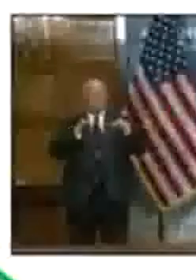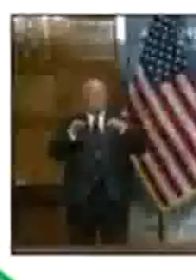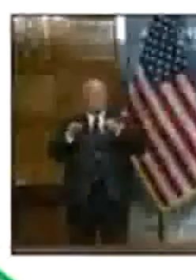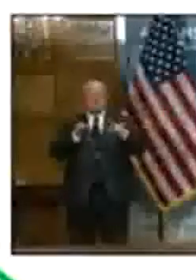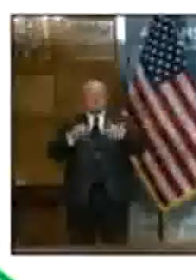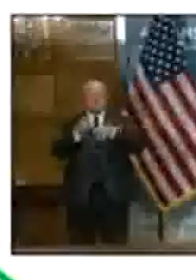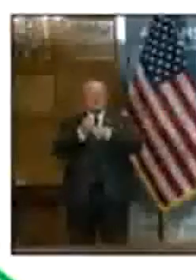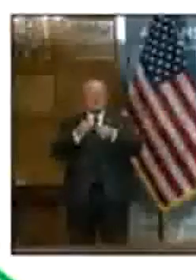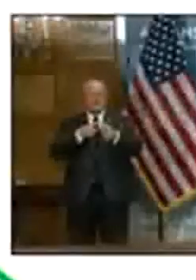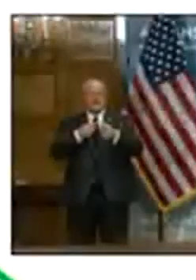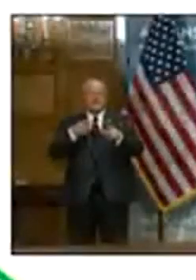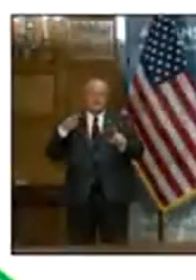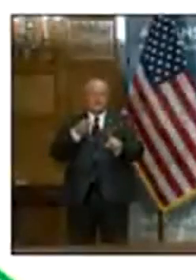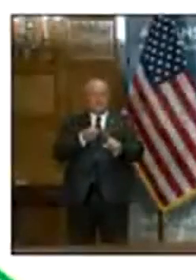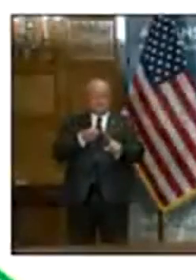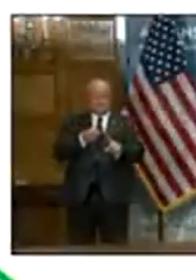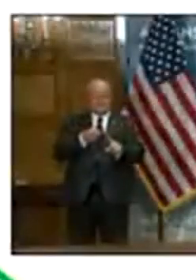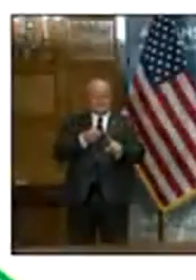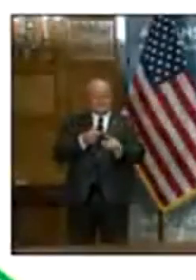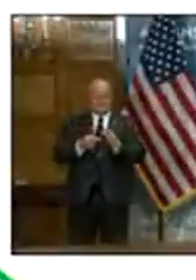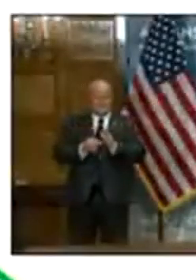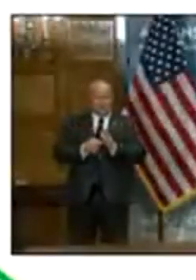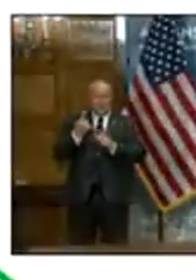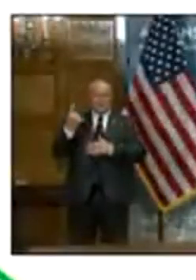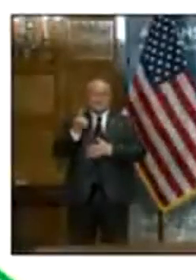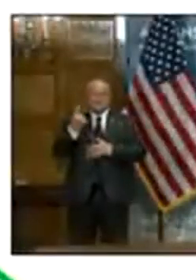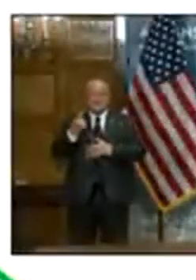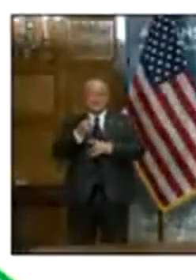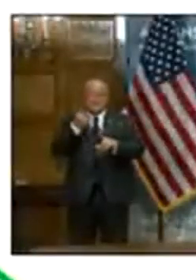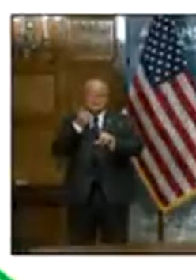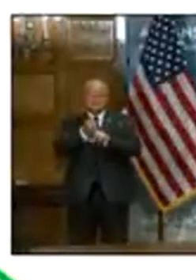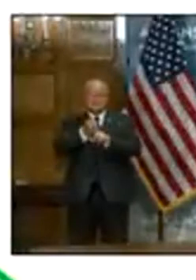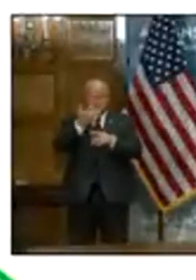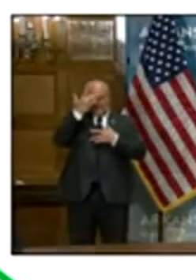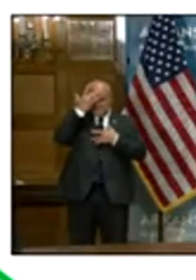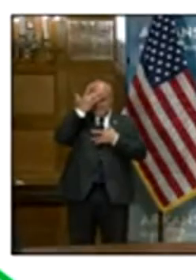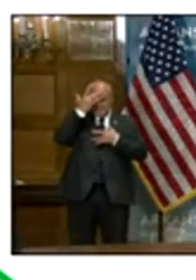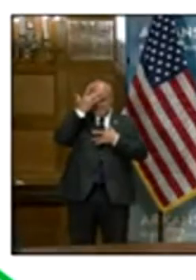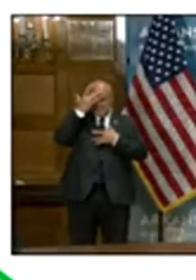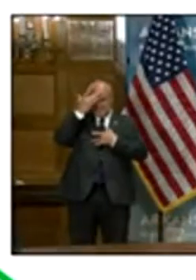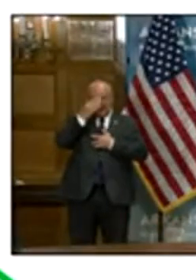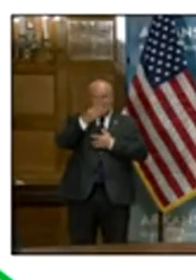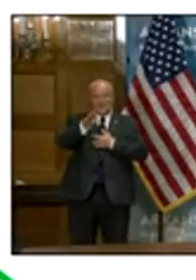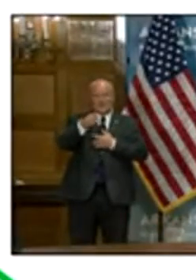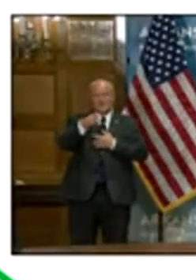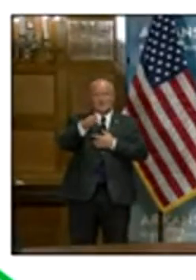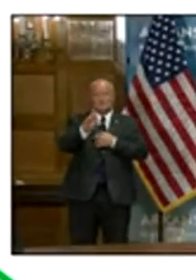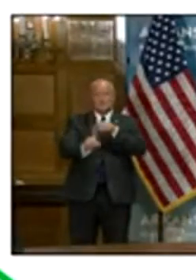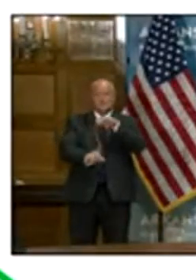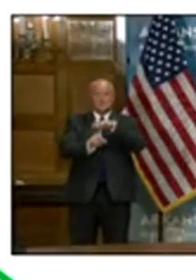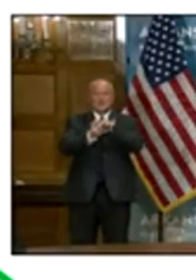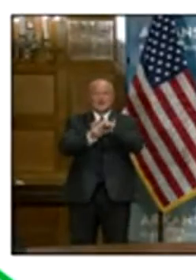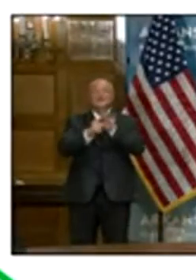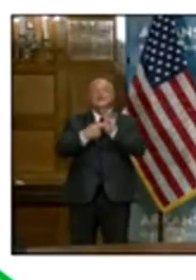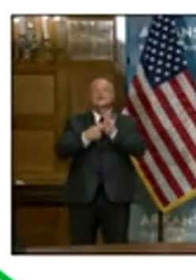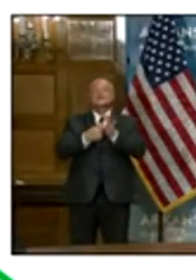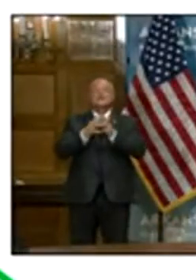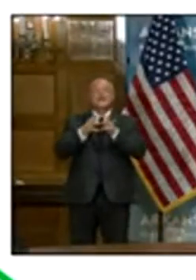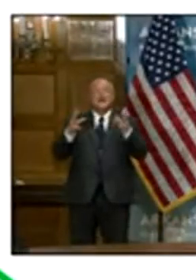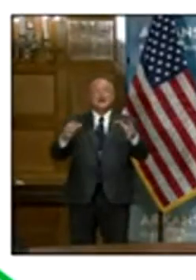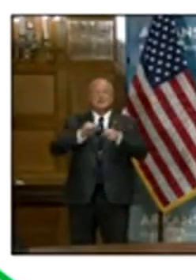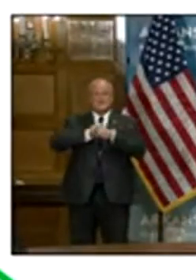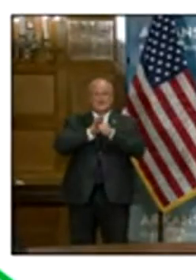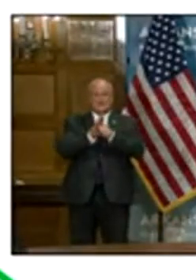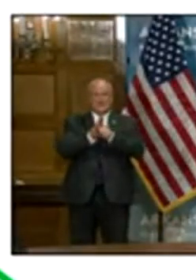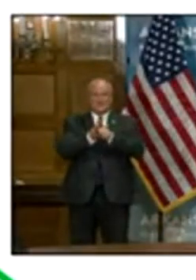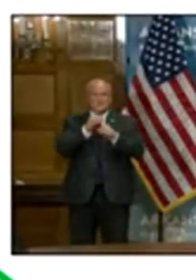briefly, and then I'll get to my point. Once someone is infected, there's this blue line that comes up, and that's showing the amount of